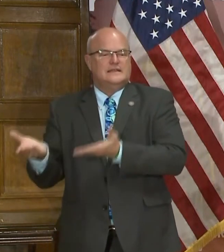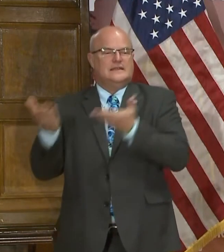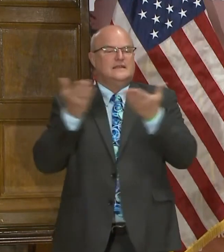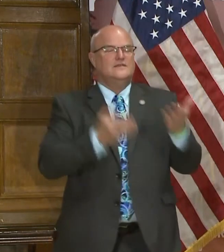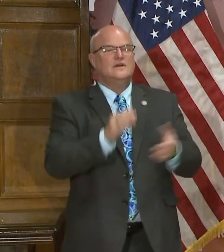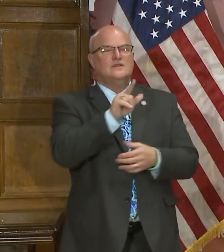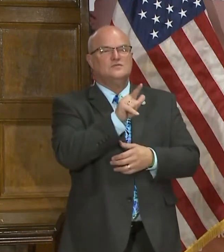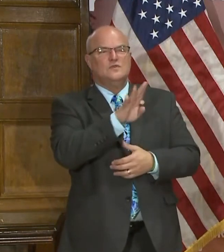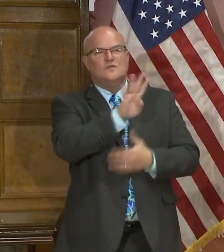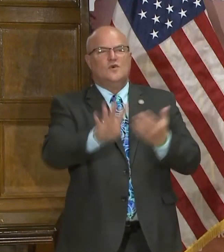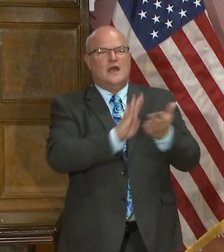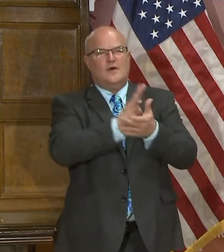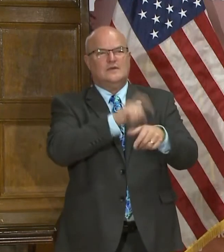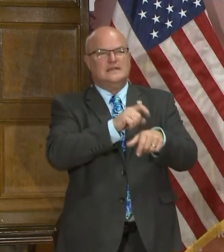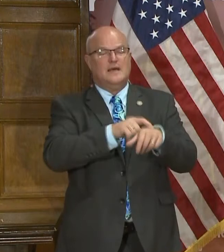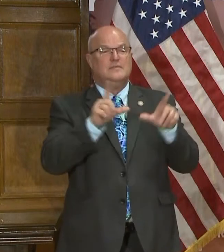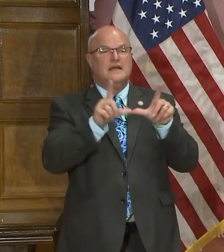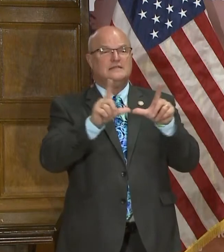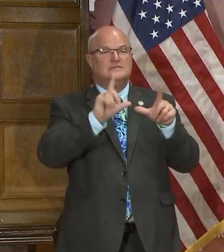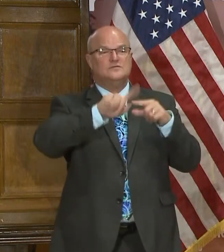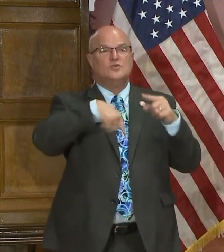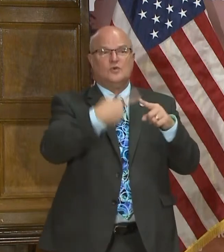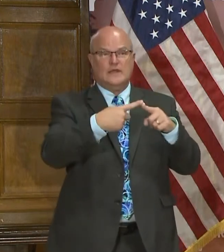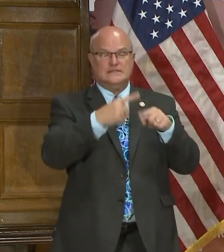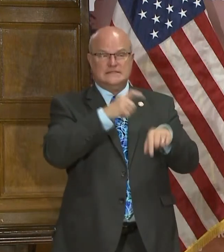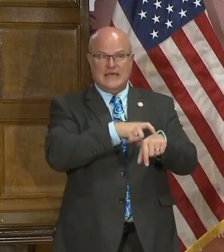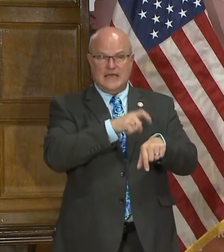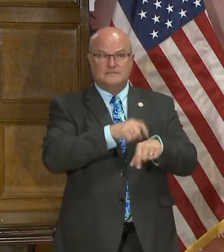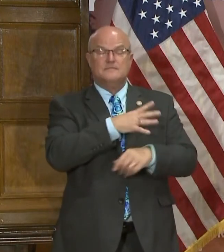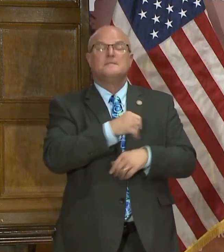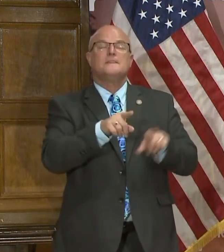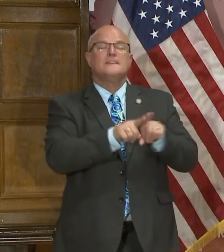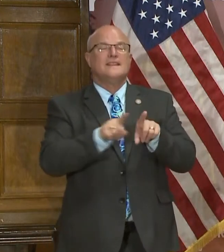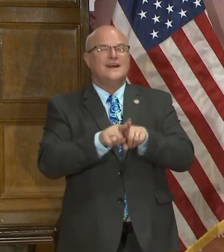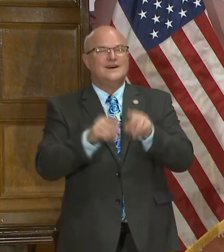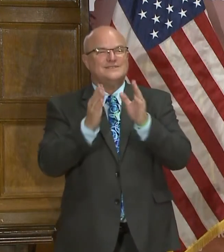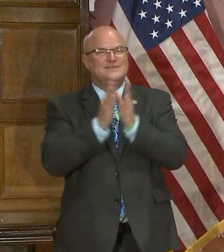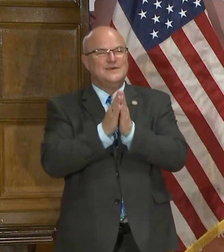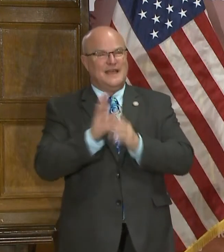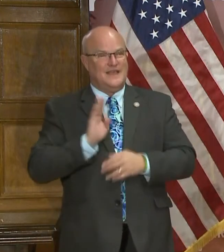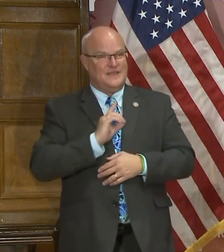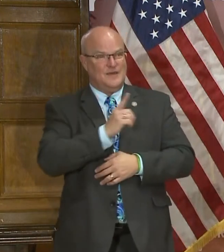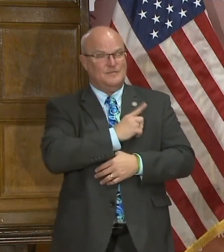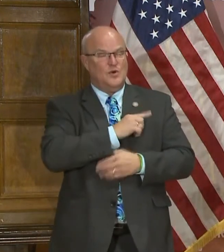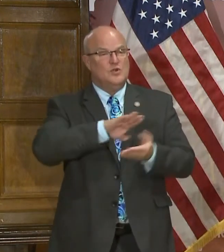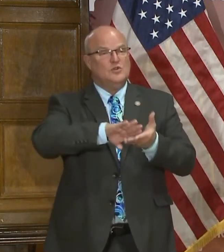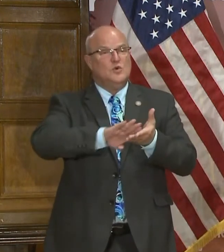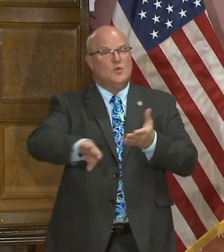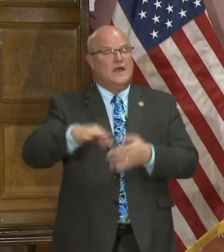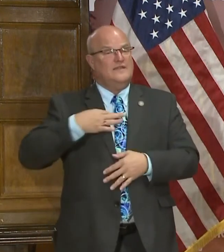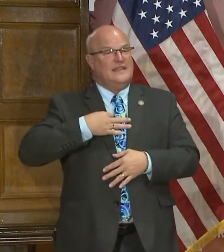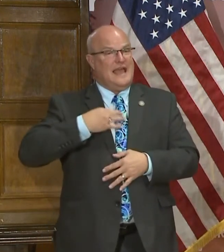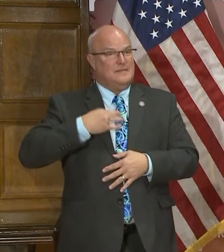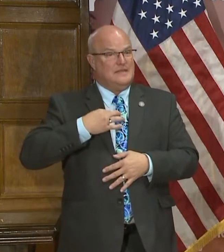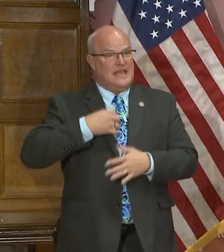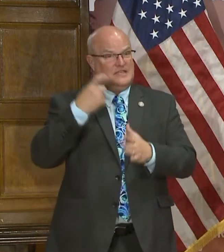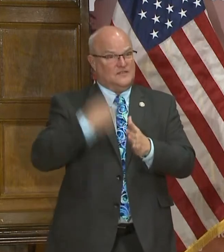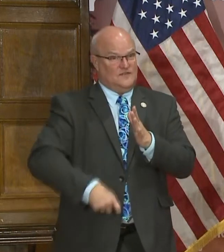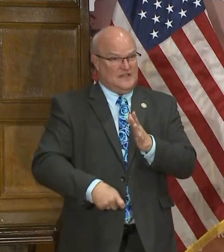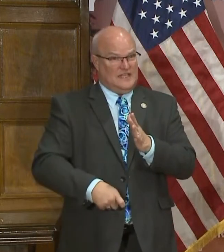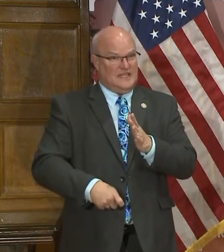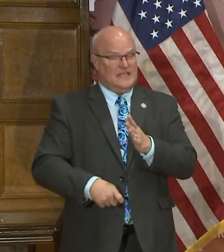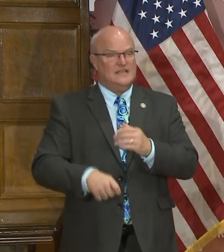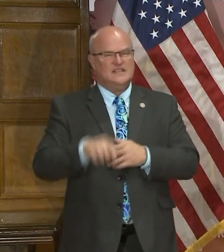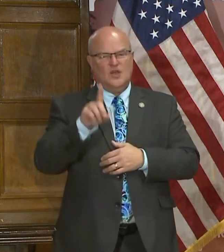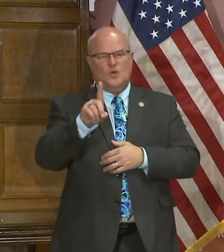24-hour turnaround for their licensure. And I'll also ask the board to waive the application fee,